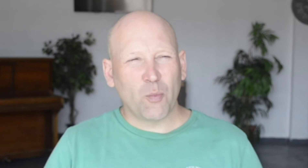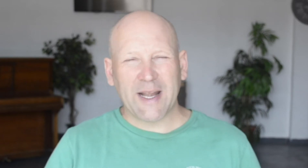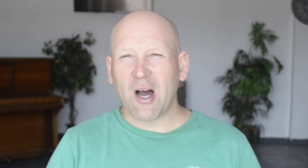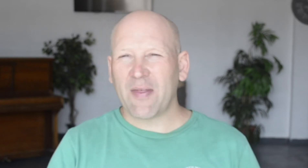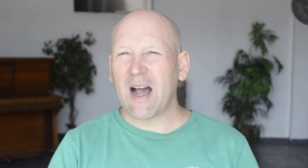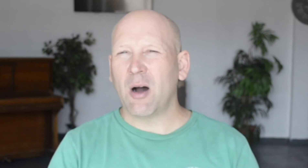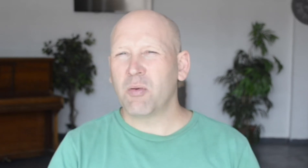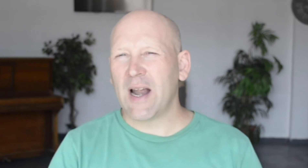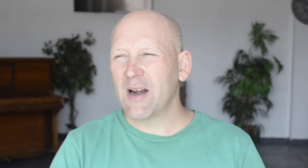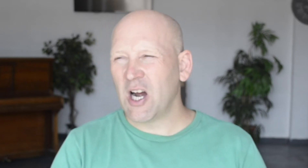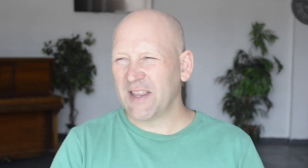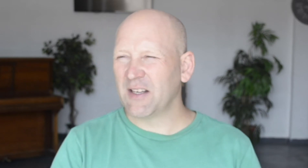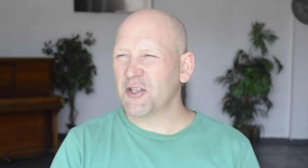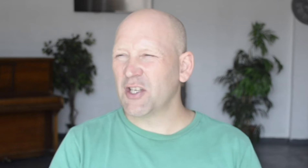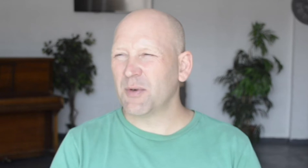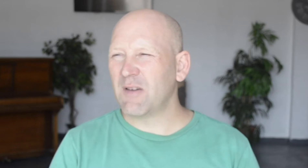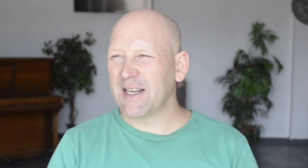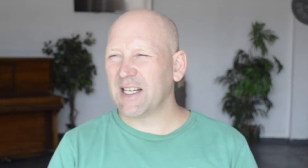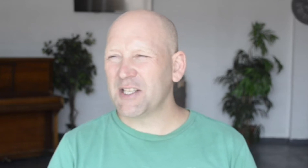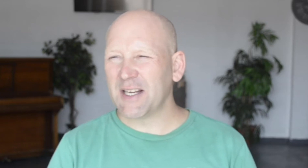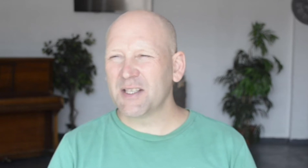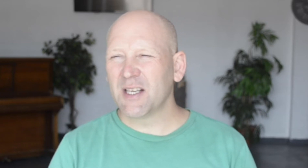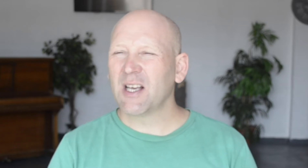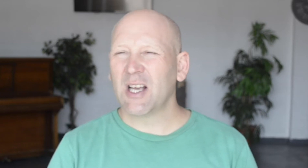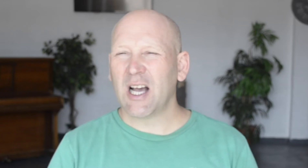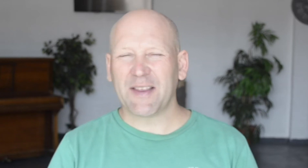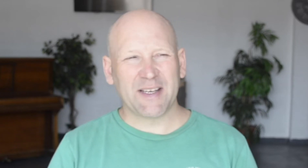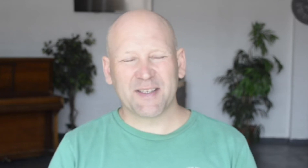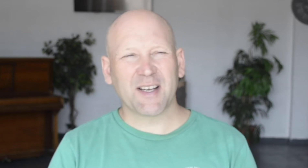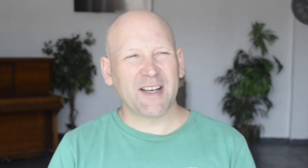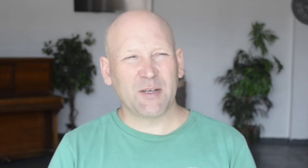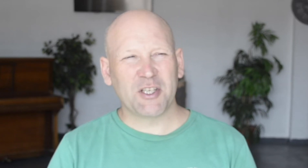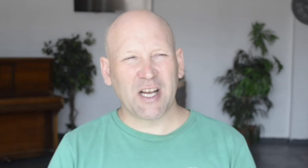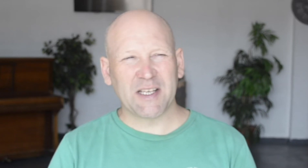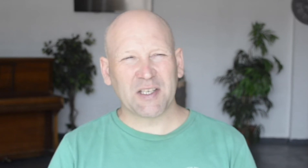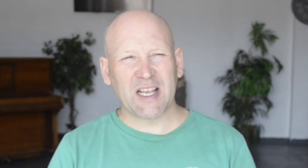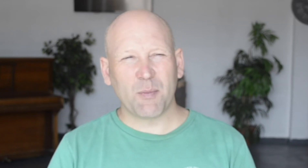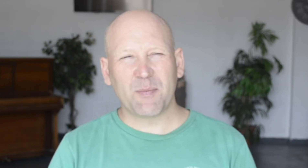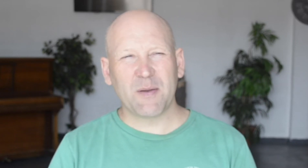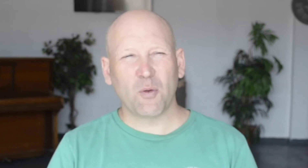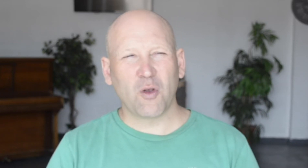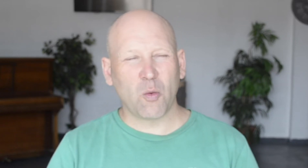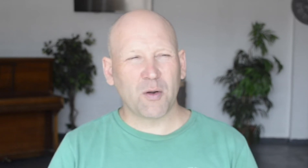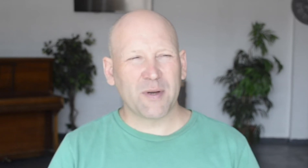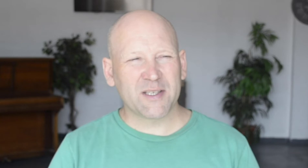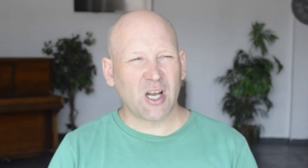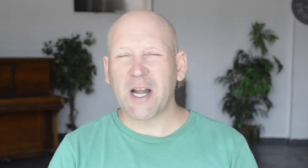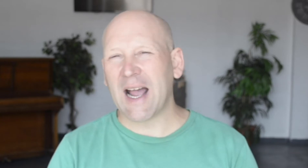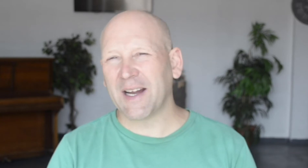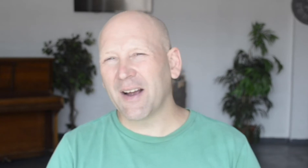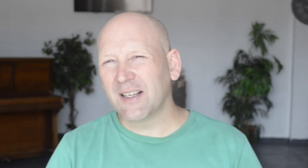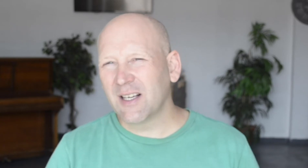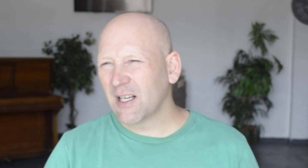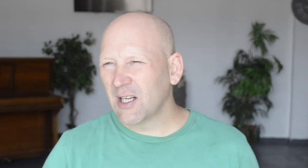we all made that our prayer? I think the church would radically change. I think society would change, because there would be people that would be slow